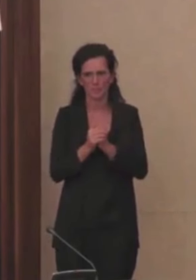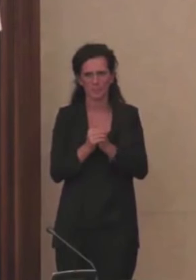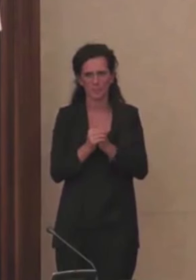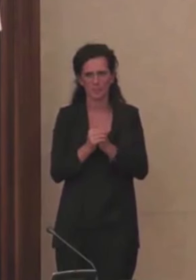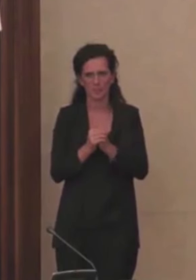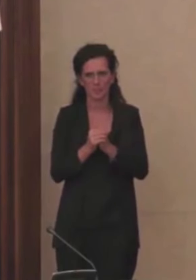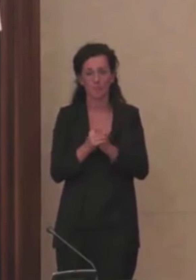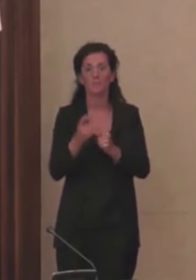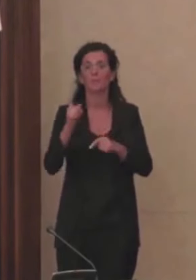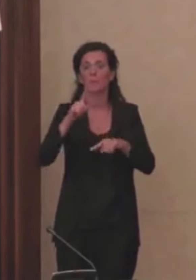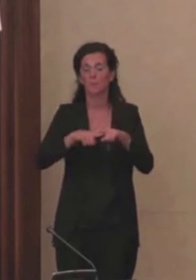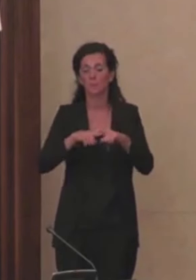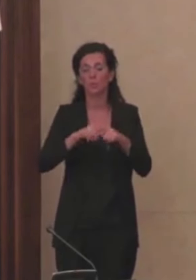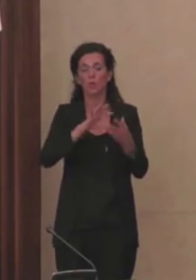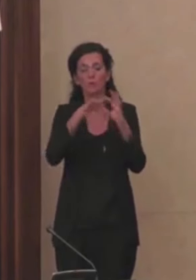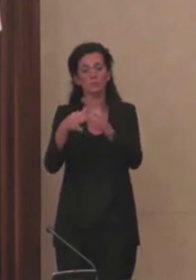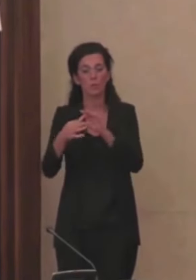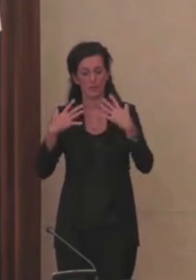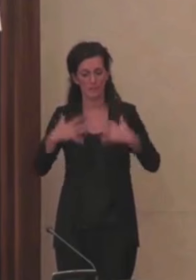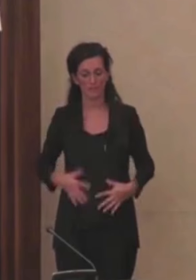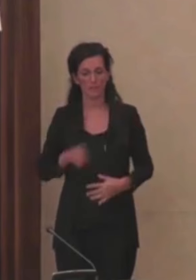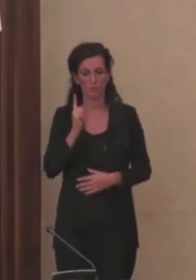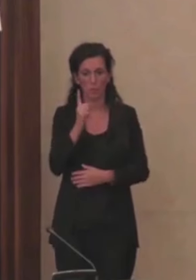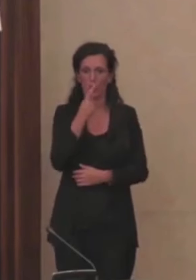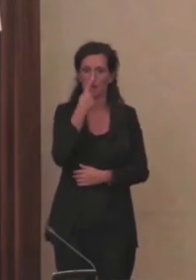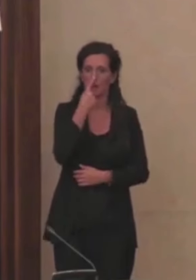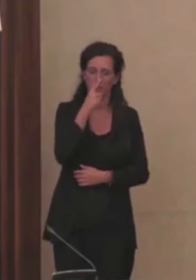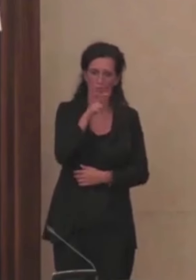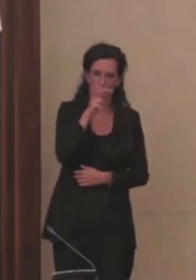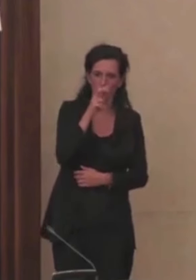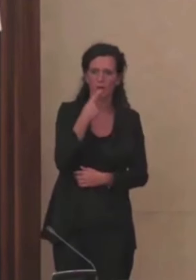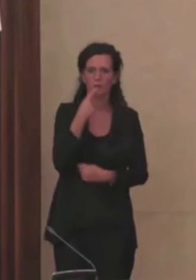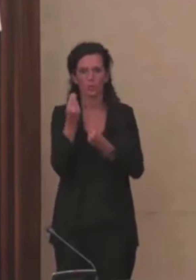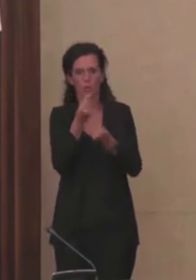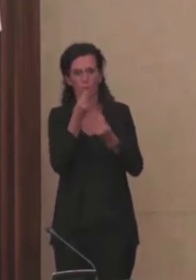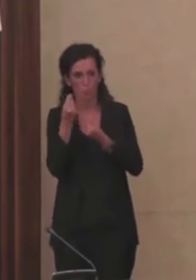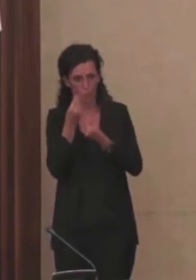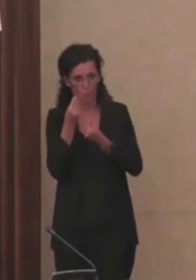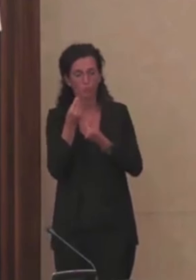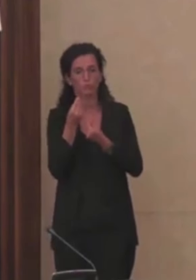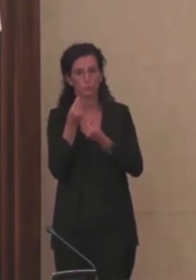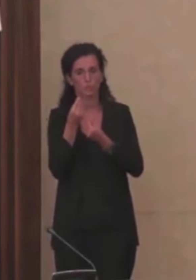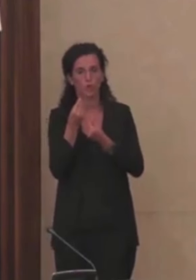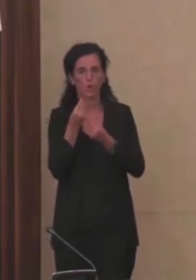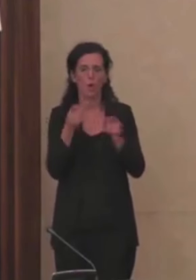consequences, meaning the loss of smell and taste in the